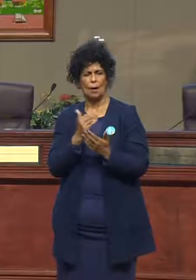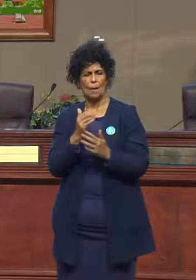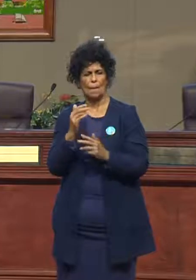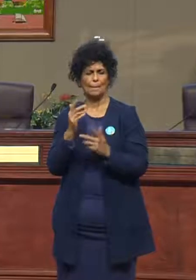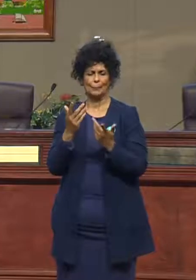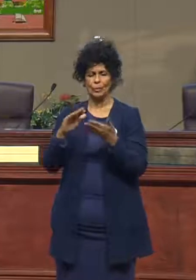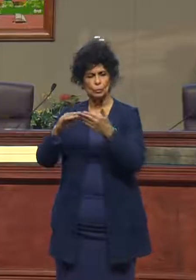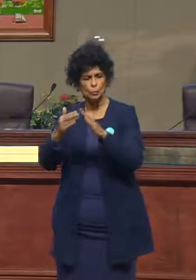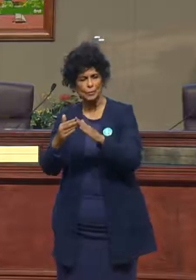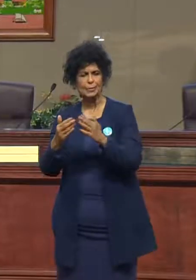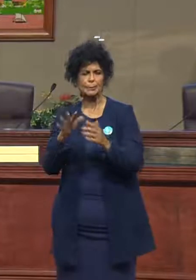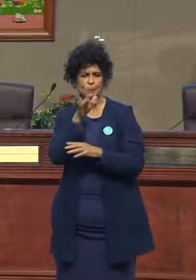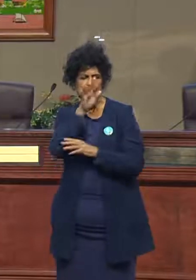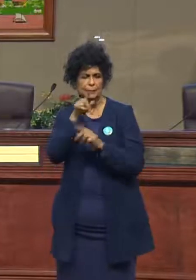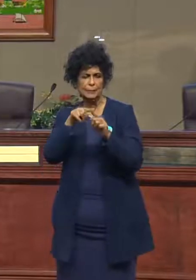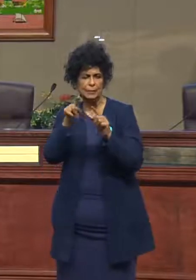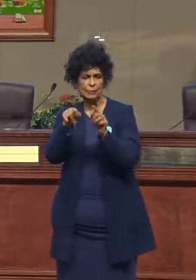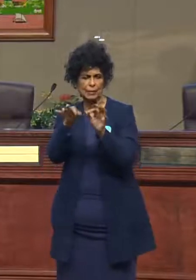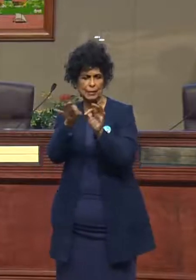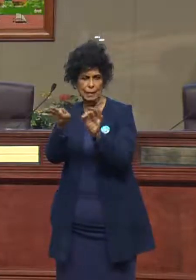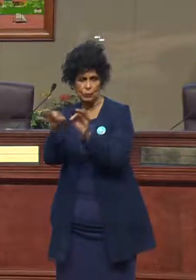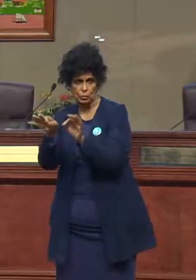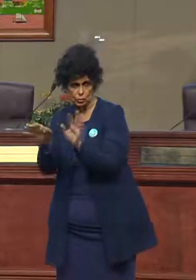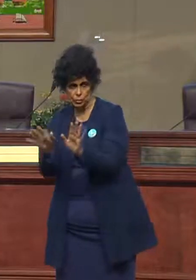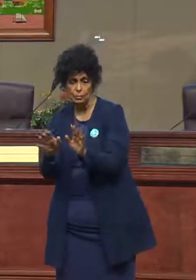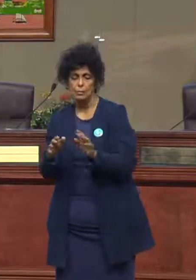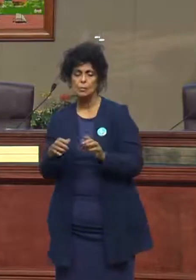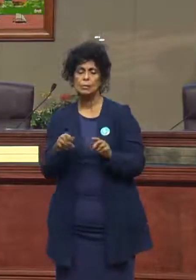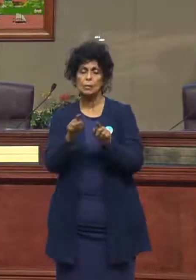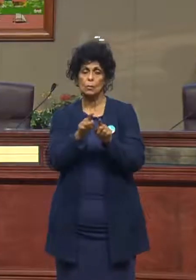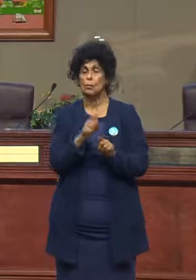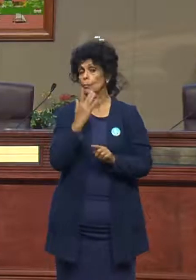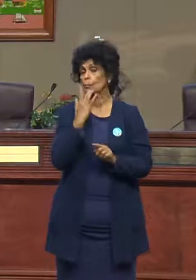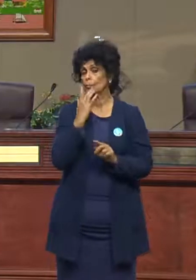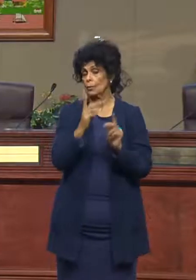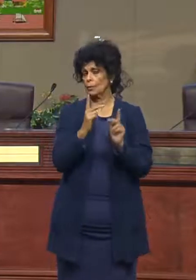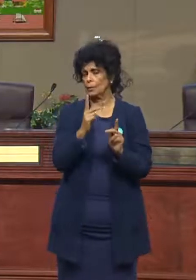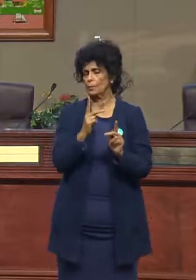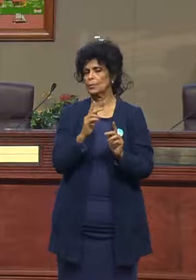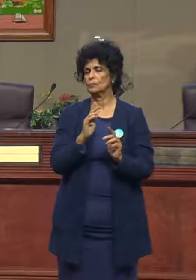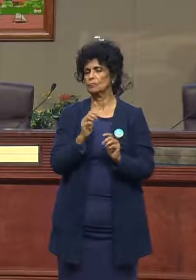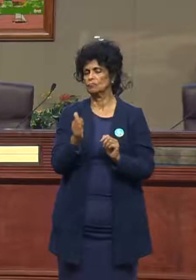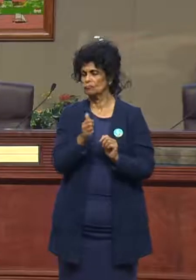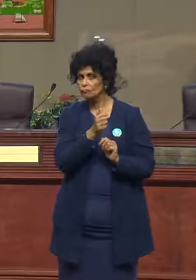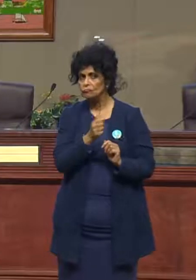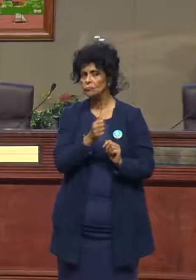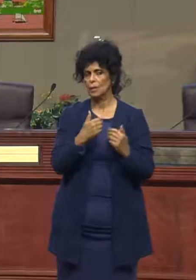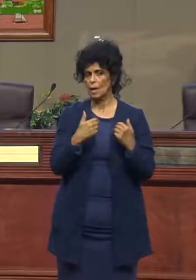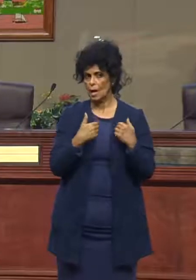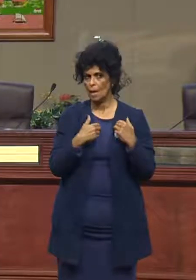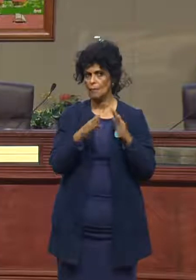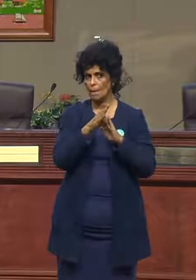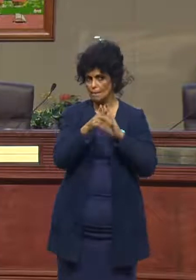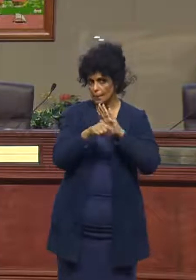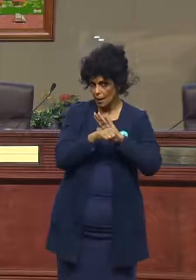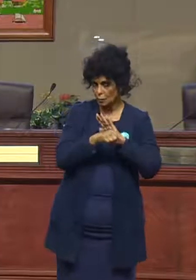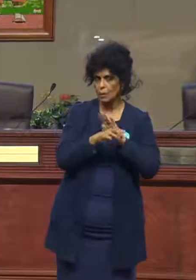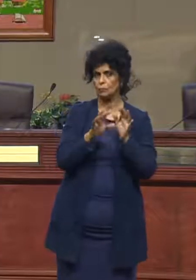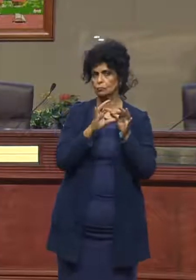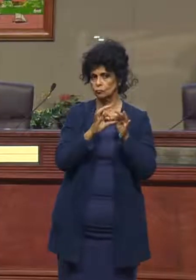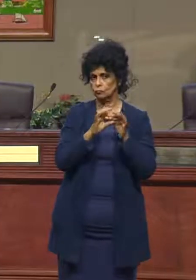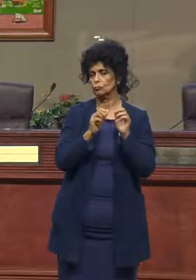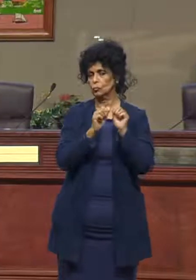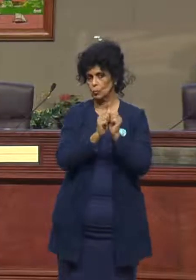multilingual communities. And also we will prefer people who have a background in public health or a master's in public health. We